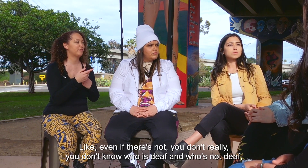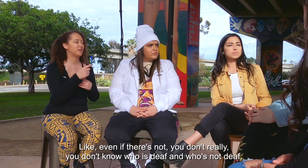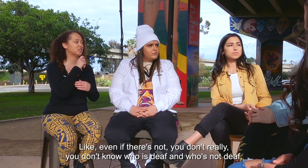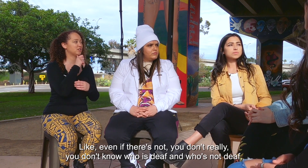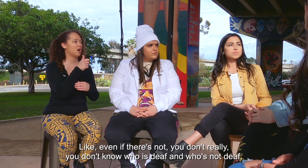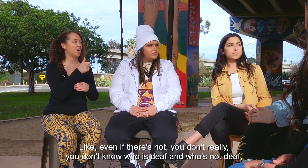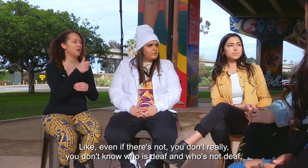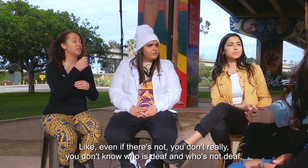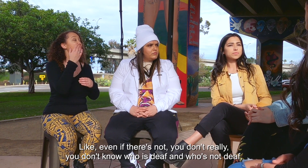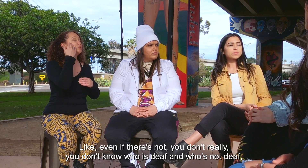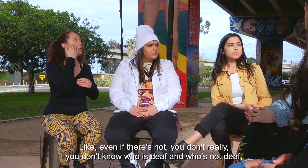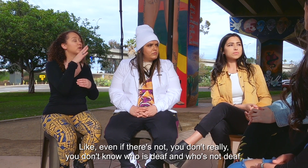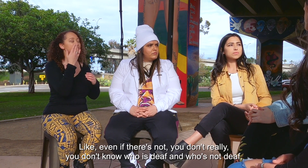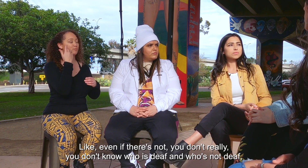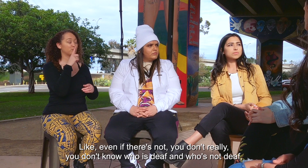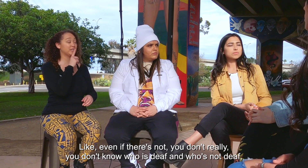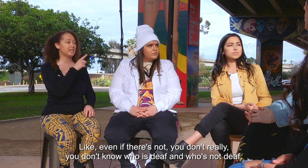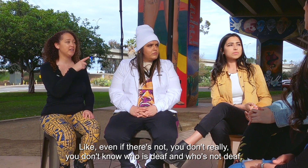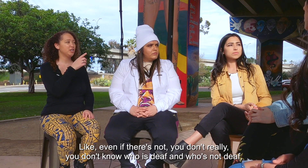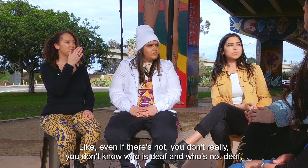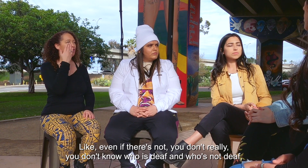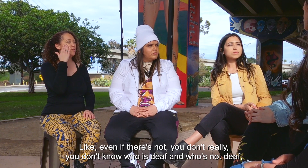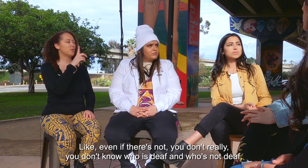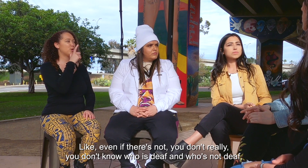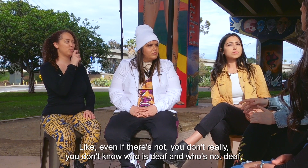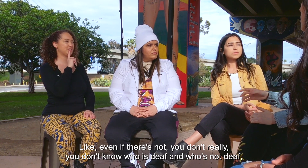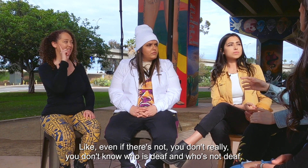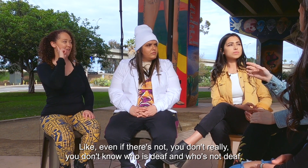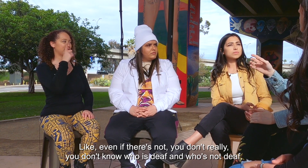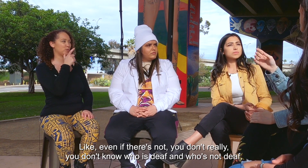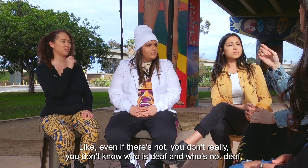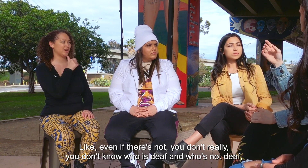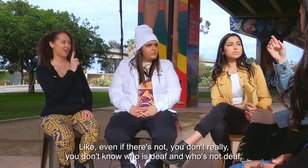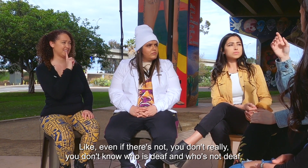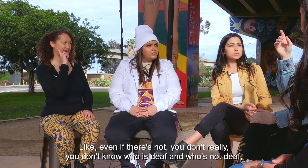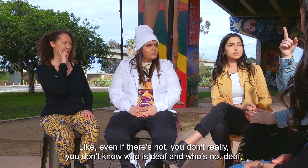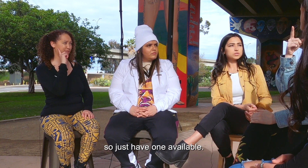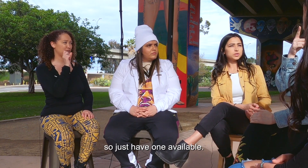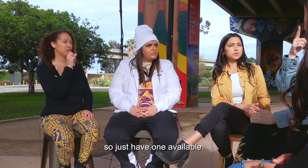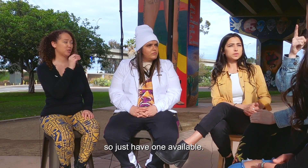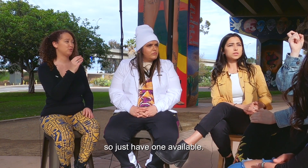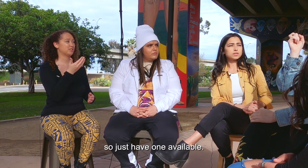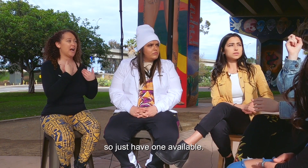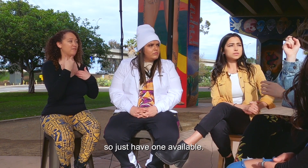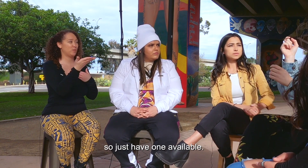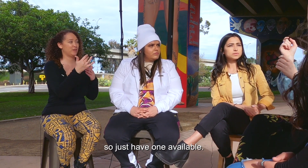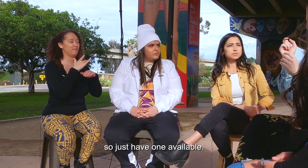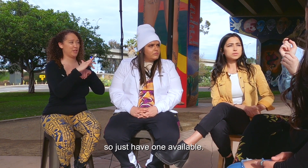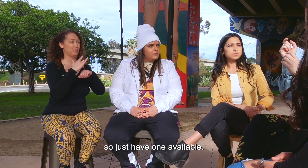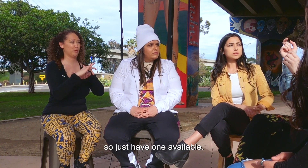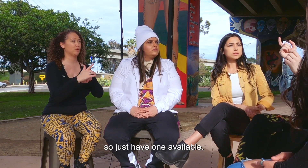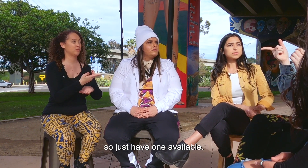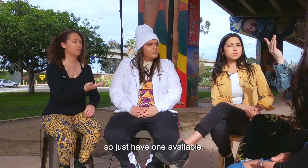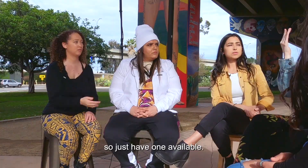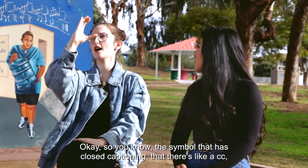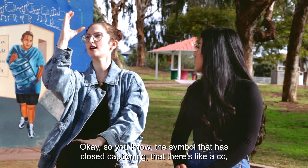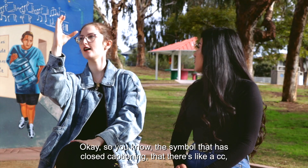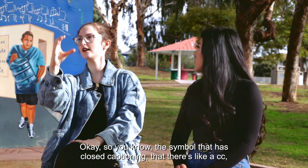if there's not, because really you don't know who is deaf and who's not deaf. So just have one